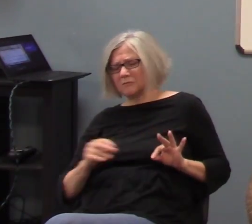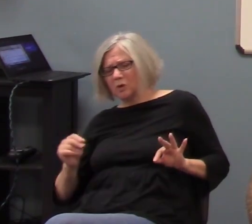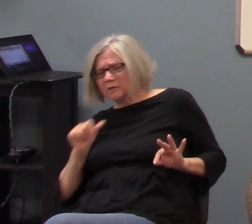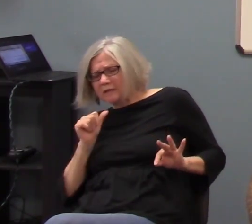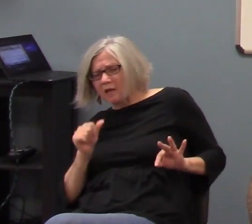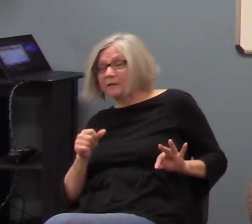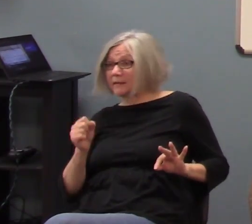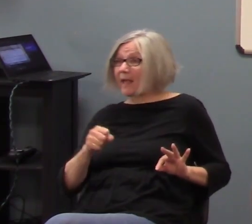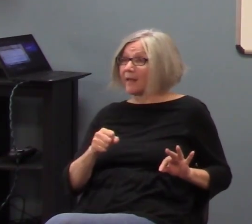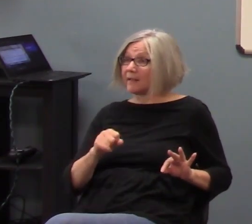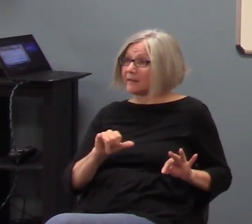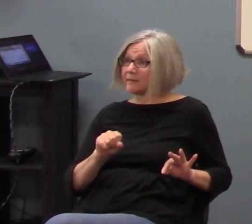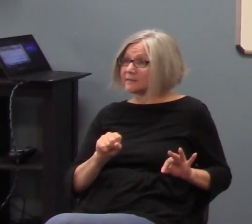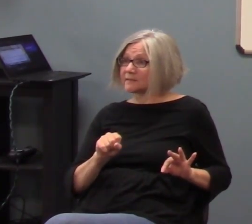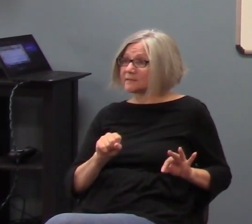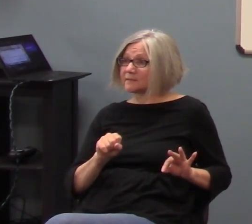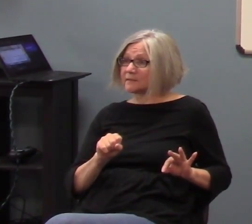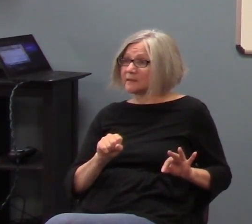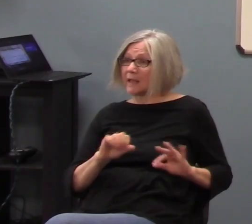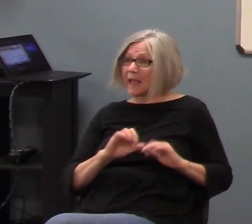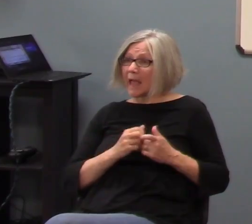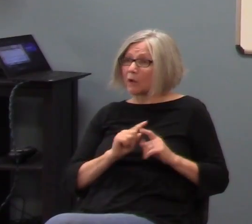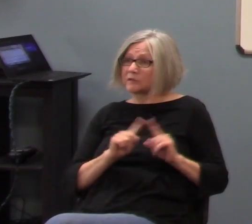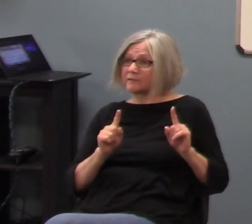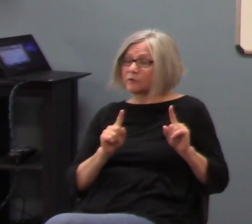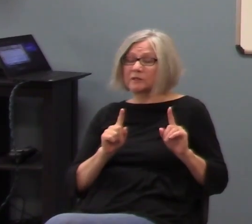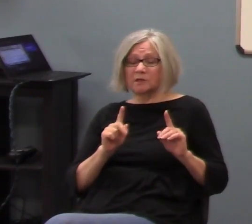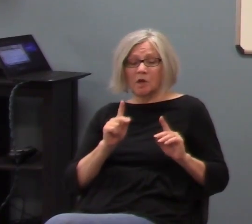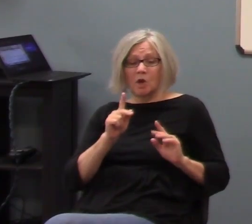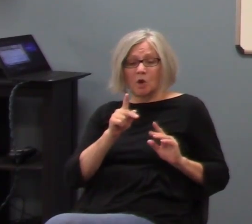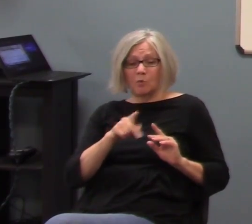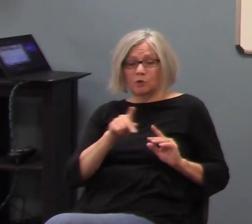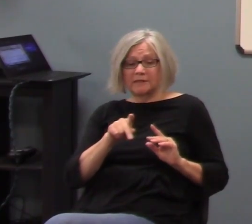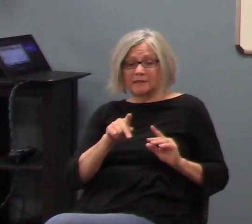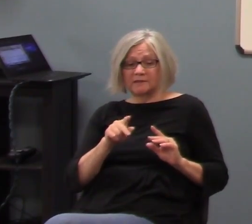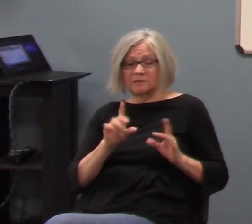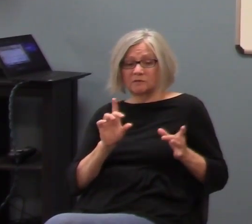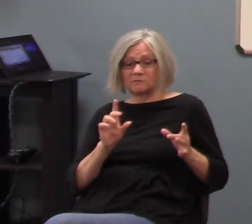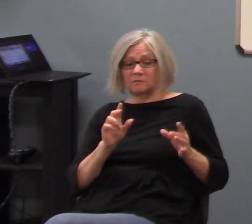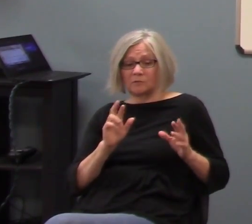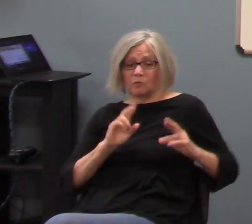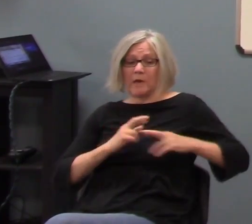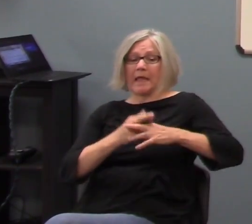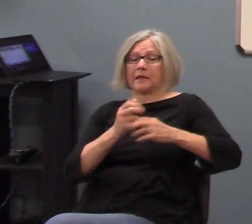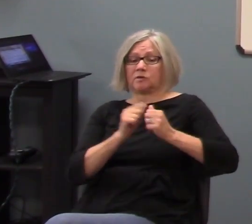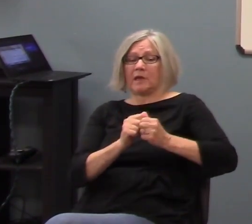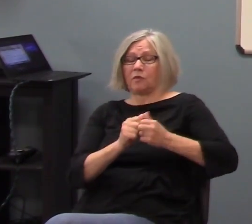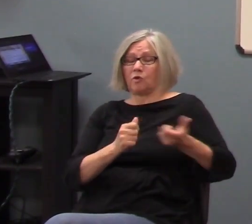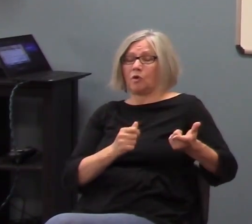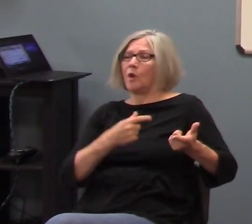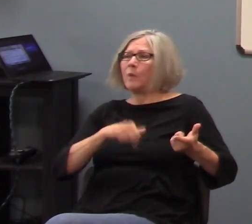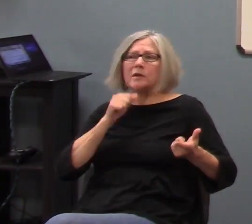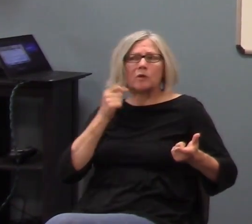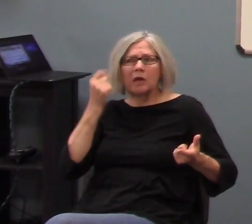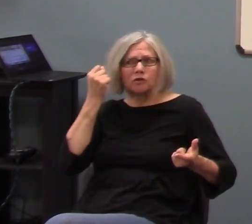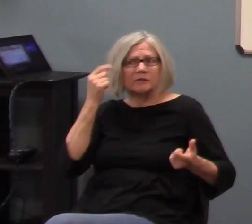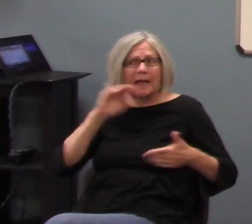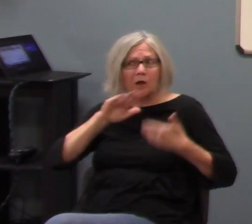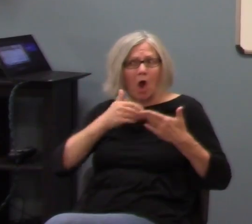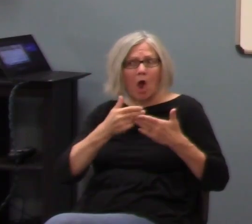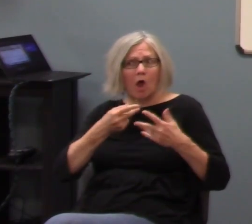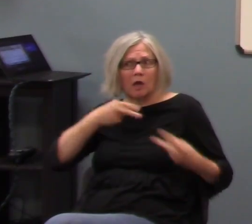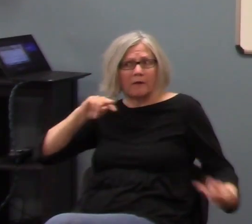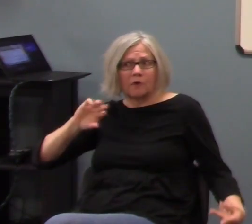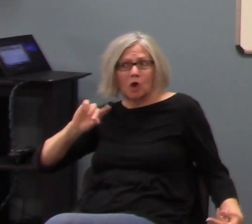important. So for example, how do the different proteins react together? We actually don't understand a lot of the rest of the code yet. But it does have